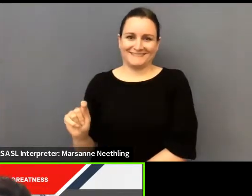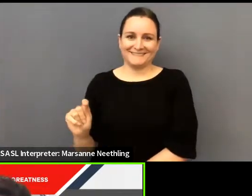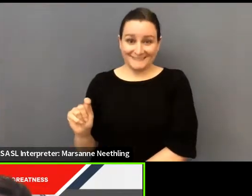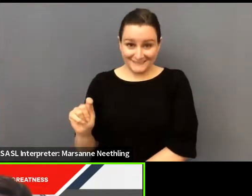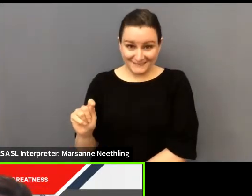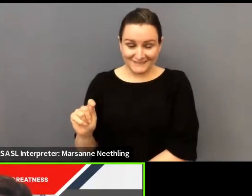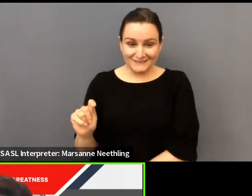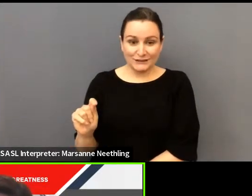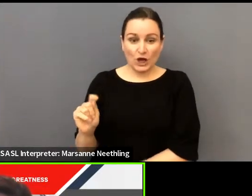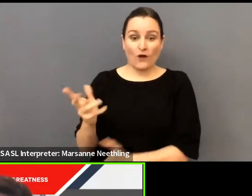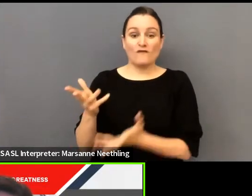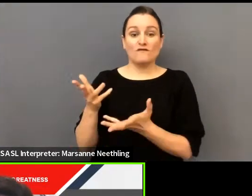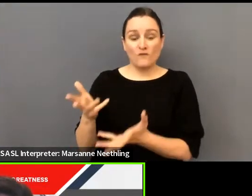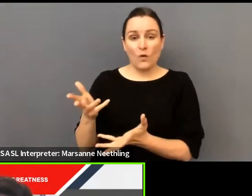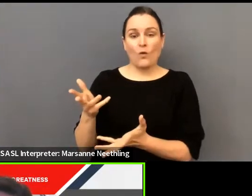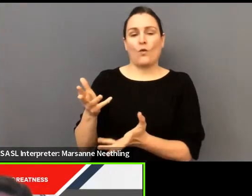of